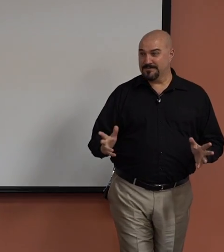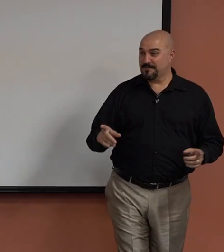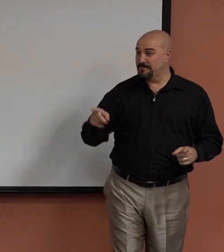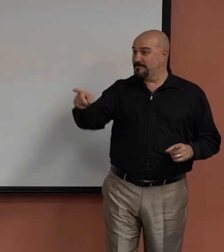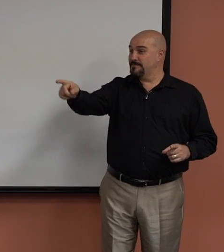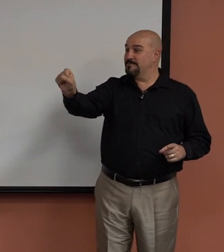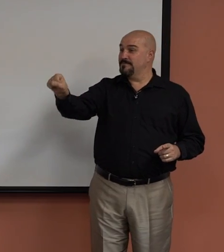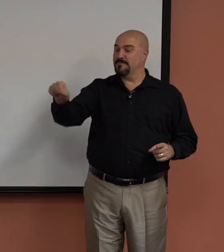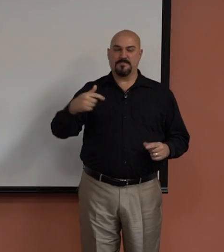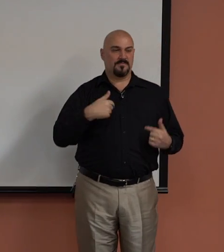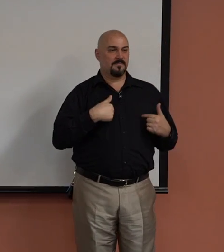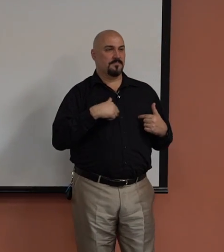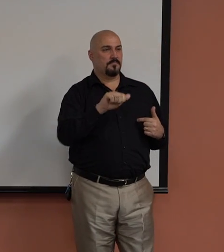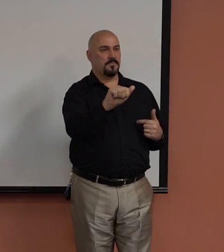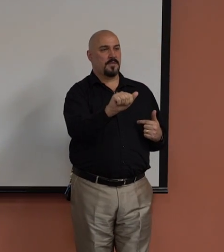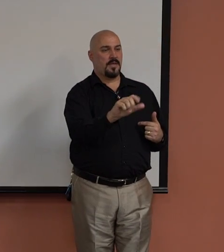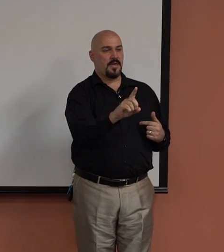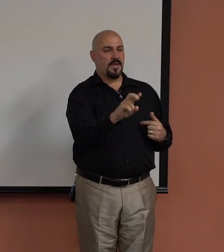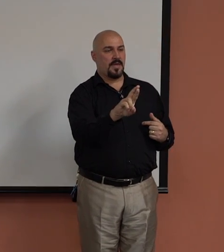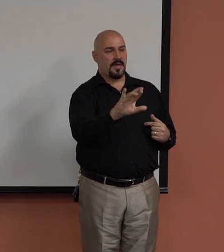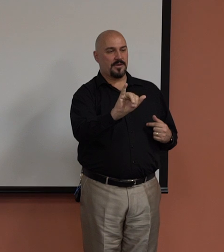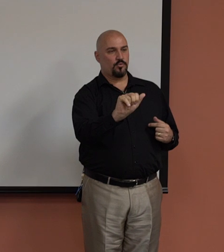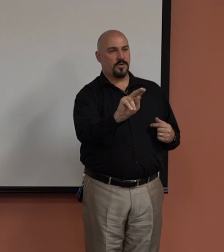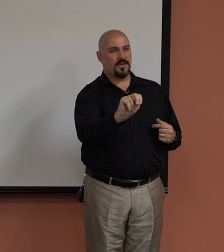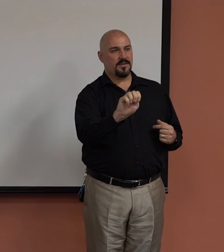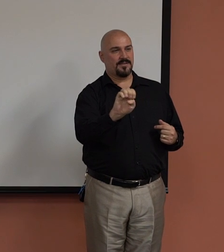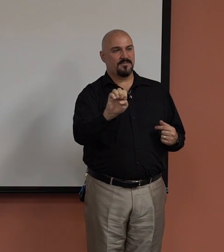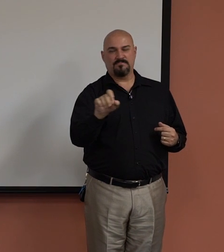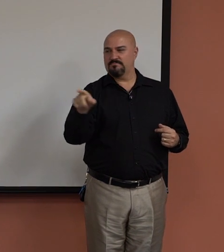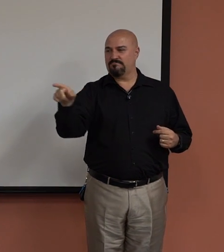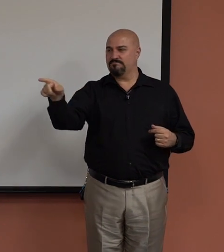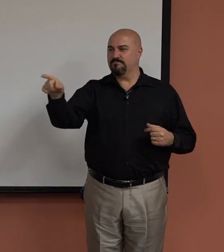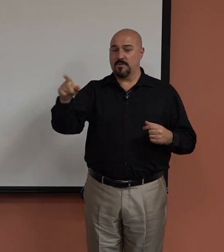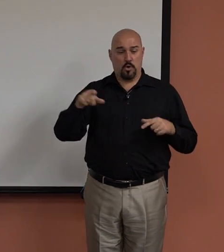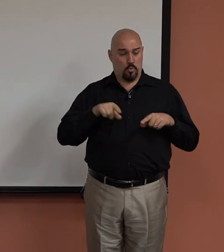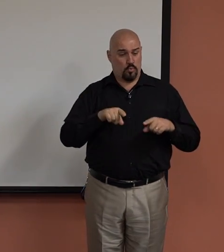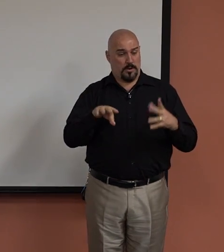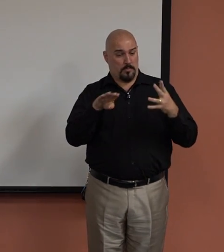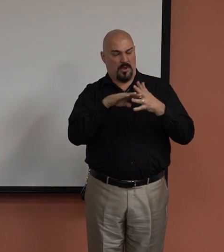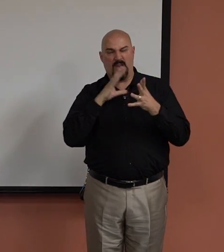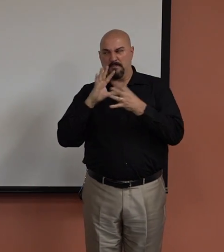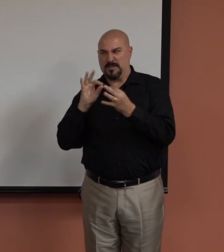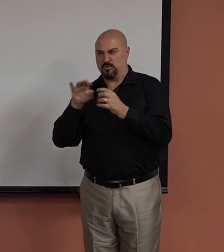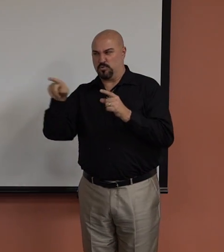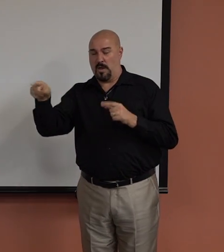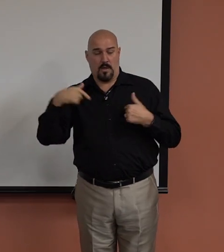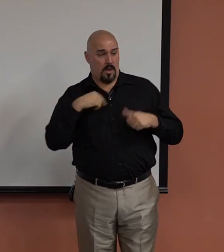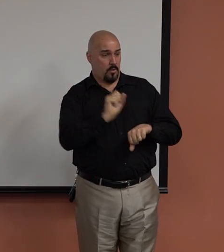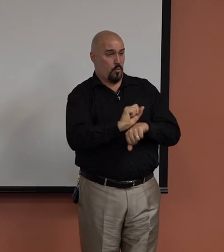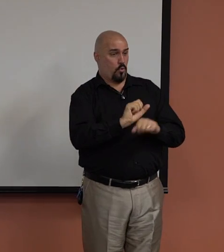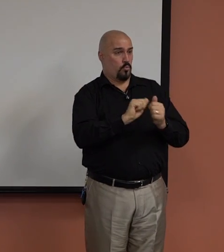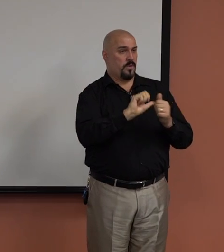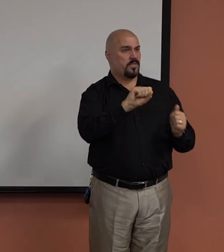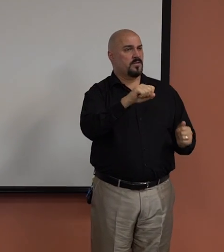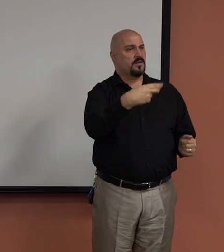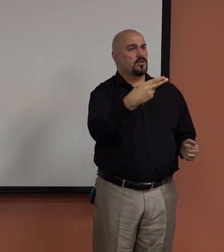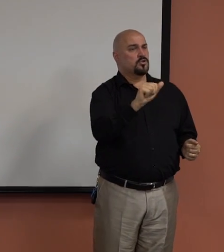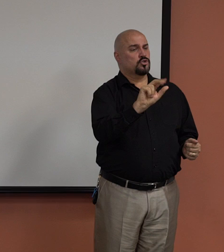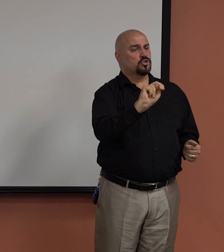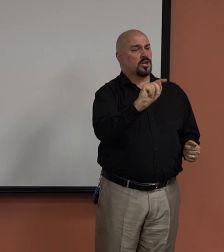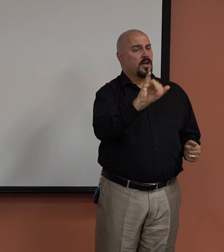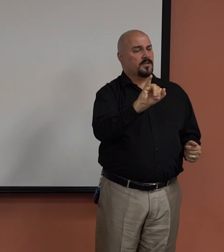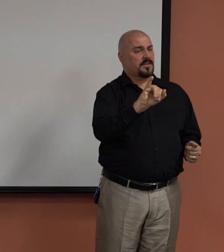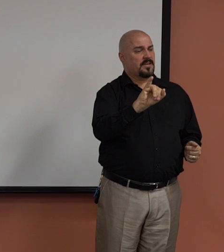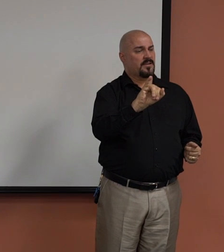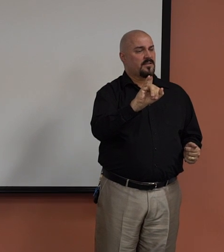Yes. This is Adrian, and I mentioned this to Paul during the break. I work with Shanti Aaron, who is visually impaired, and all the times that I've